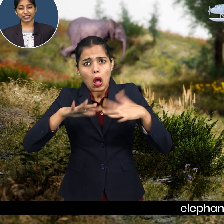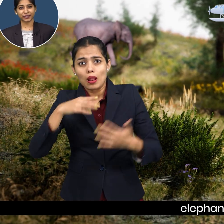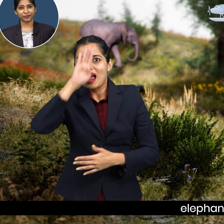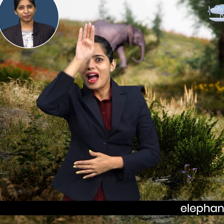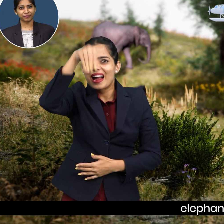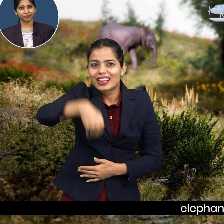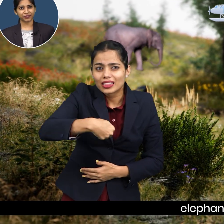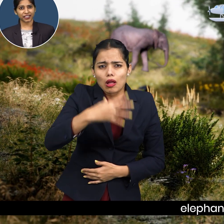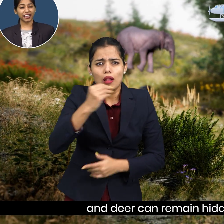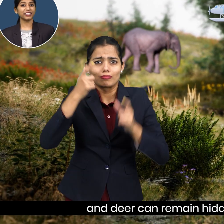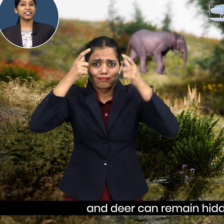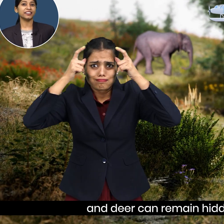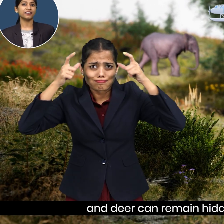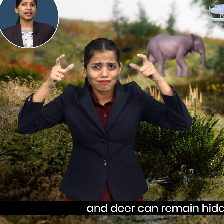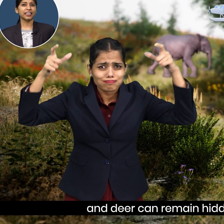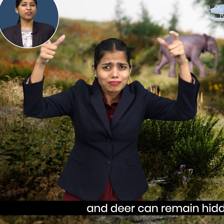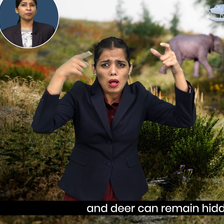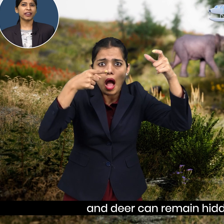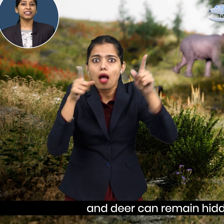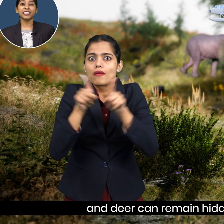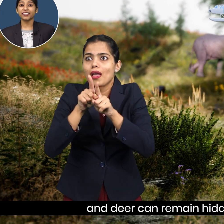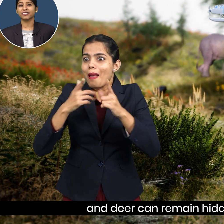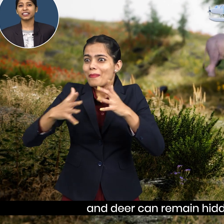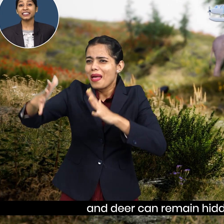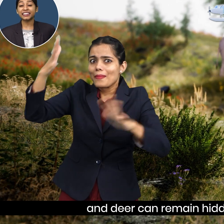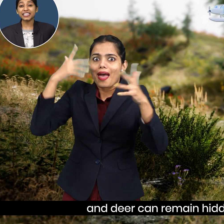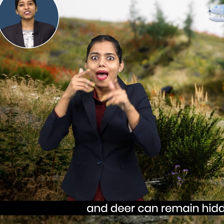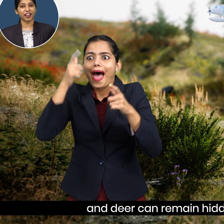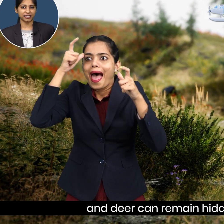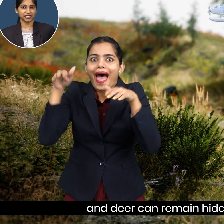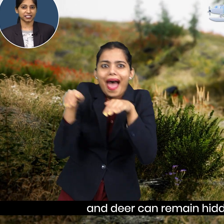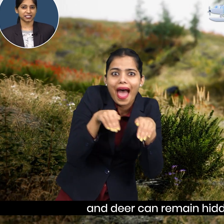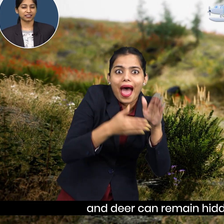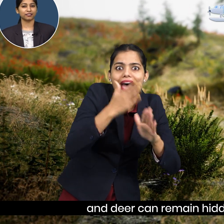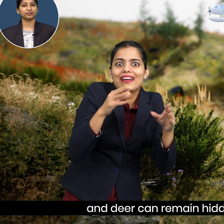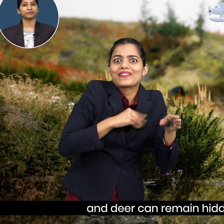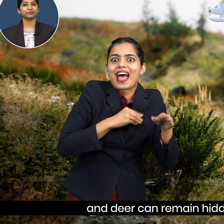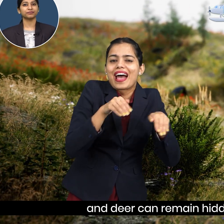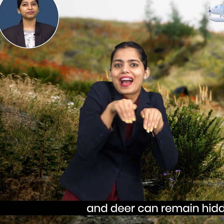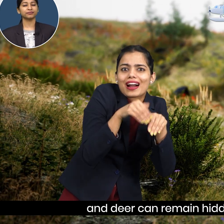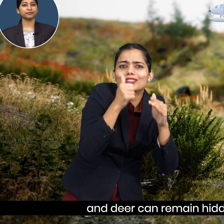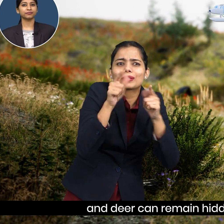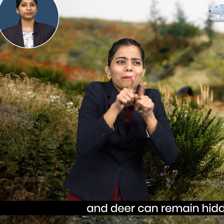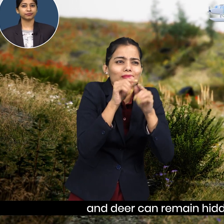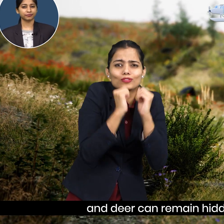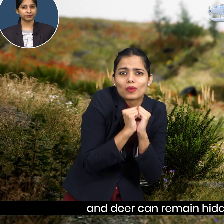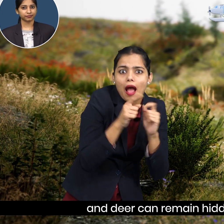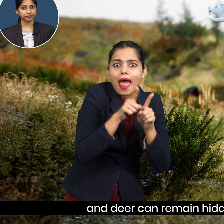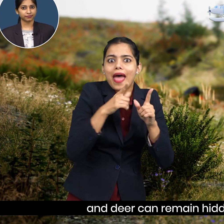elephants, and deer can remain hidden in these grasses.